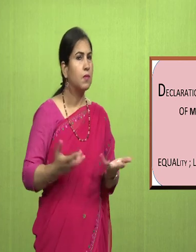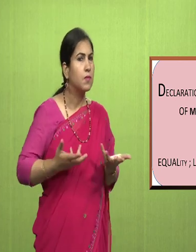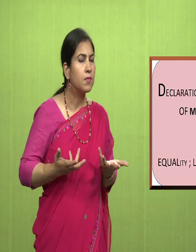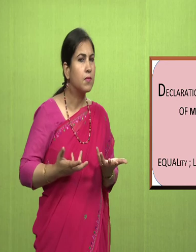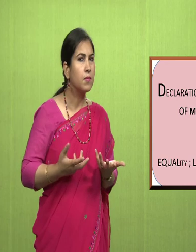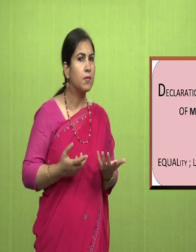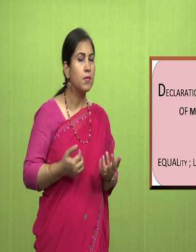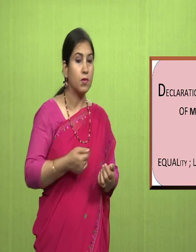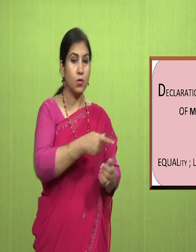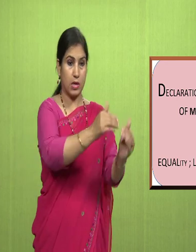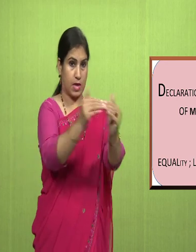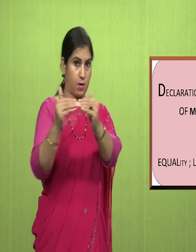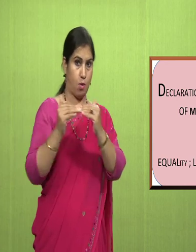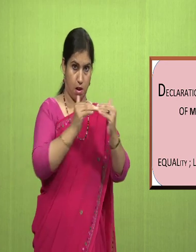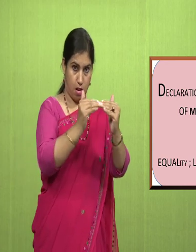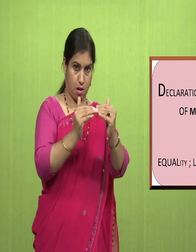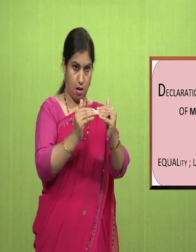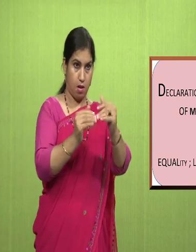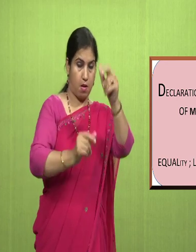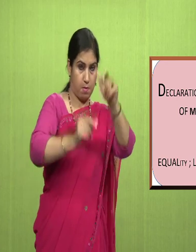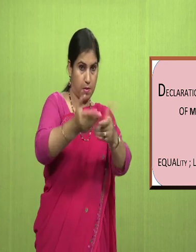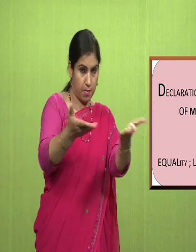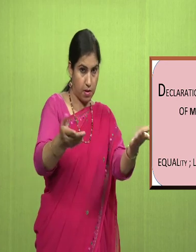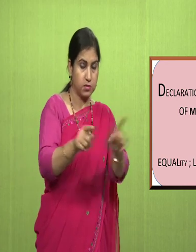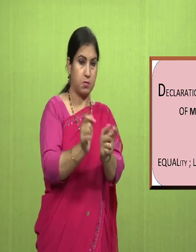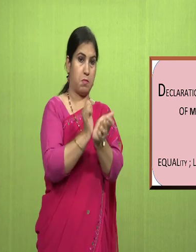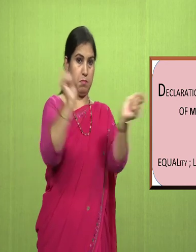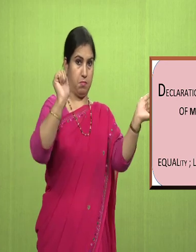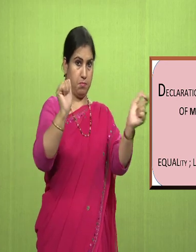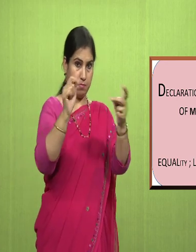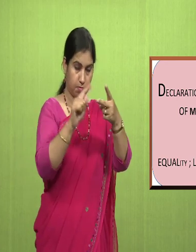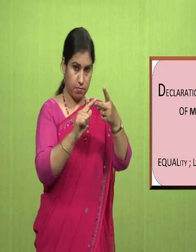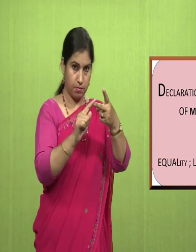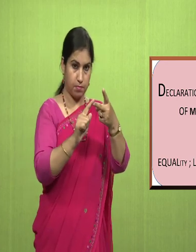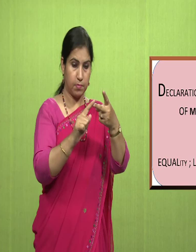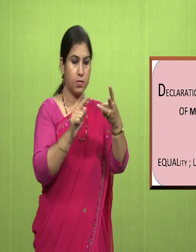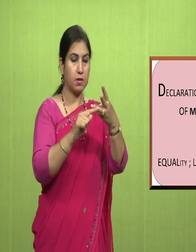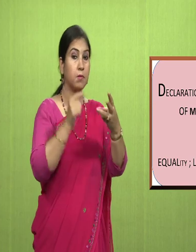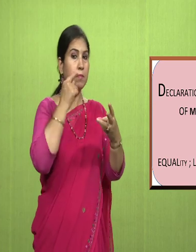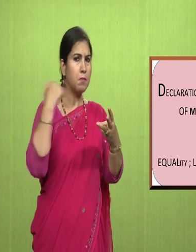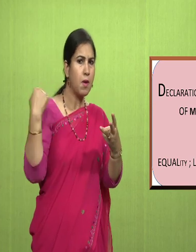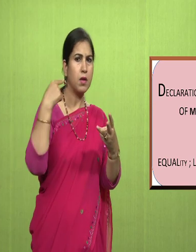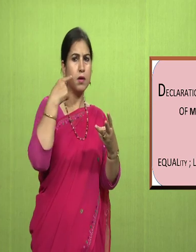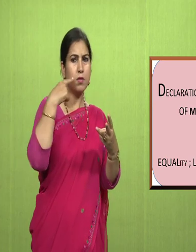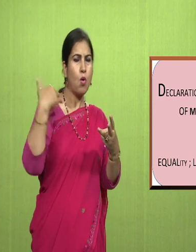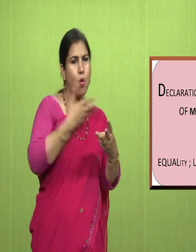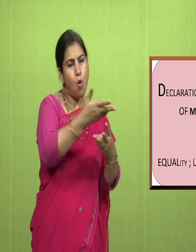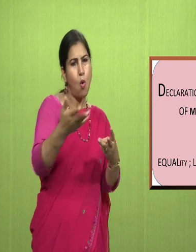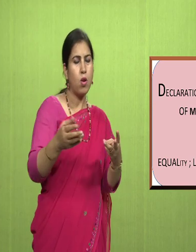because ideas of equality, liberty, and fraternity